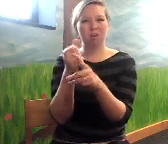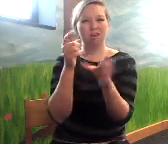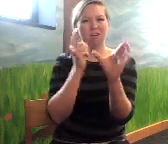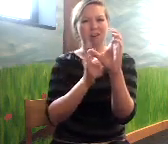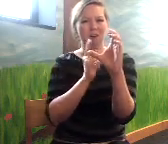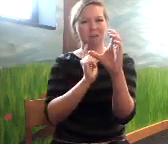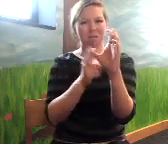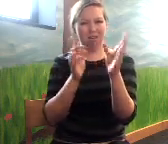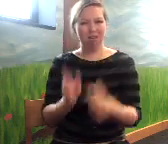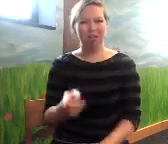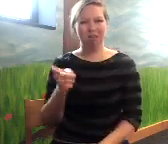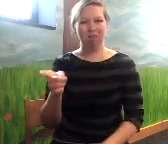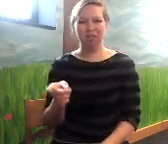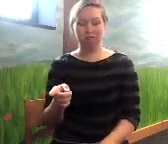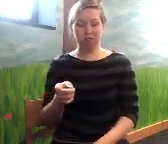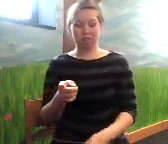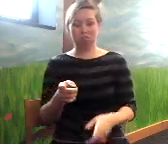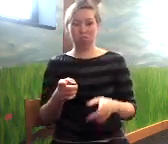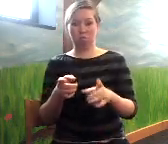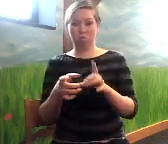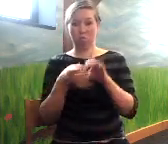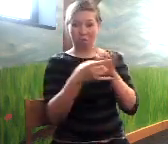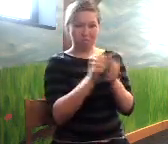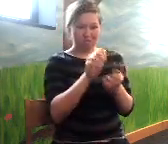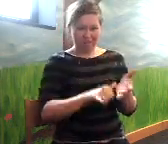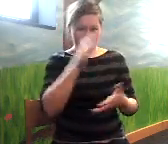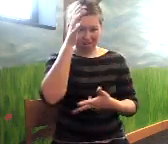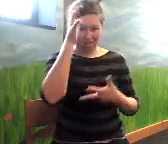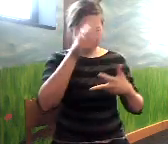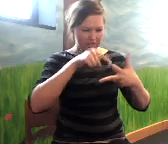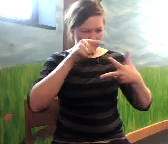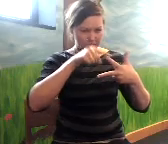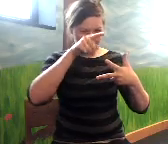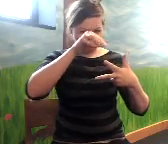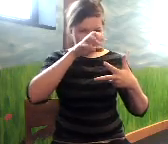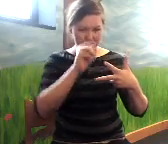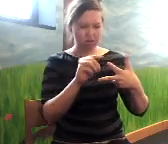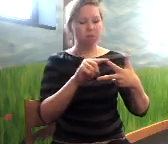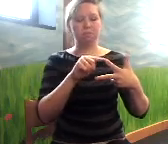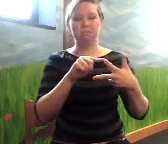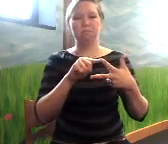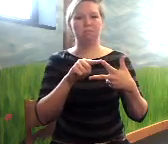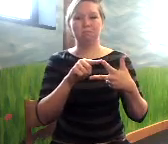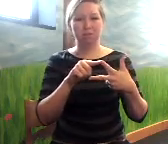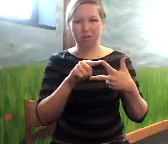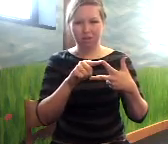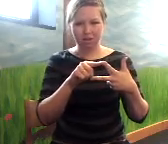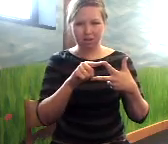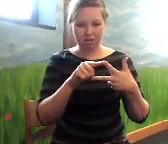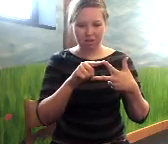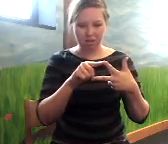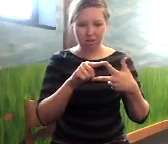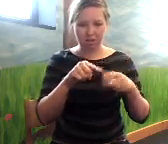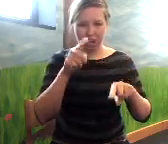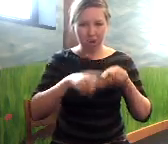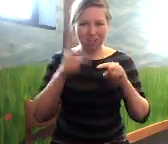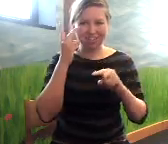and foremost a Vietnamese nationalist, that he had a nationalist movement to liberate Vietnam